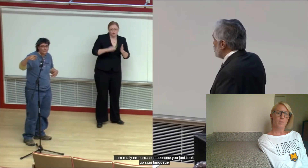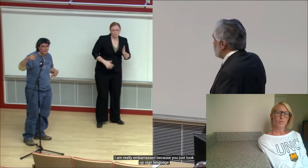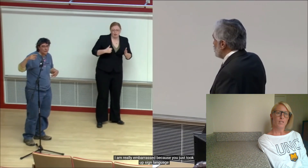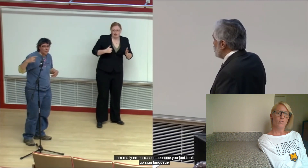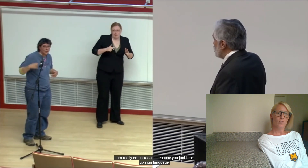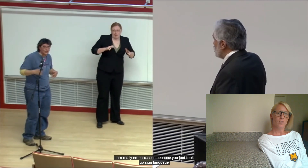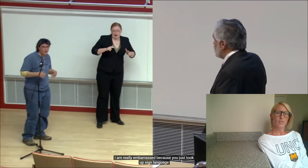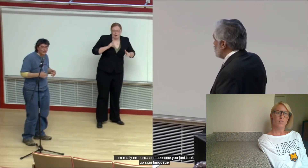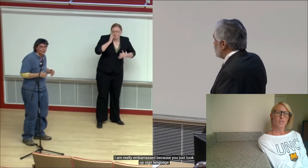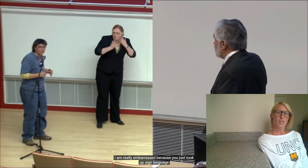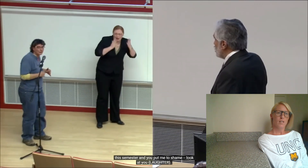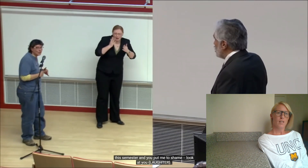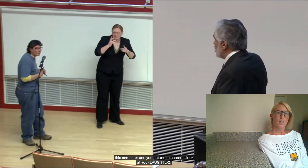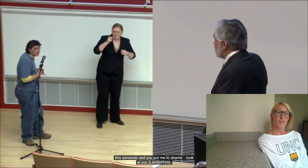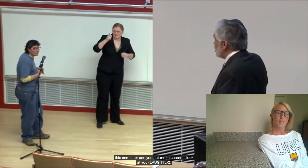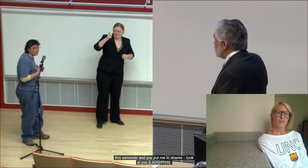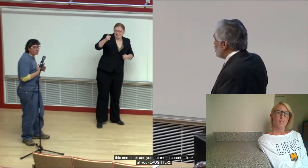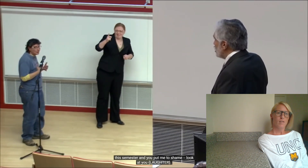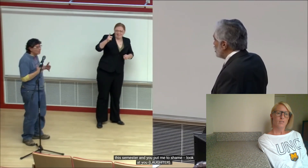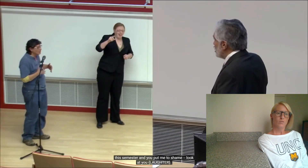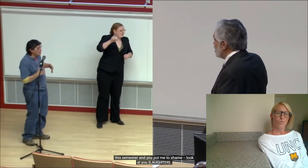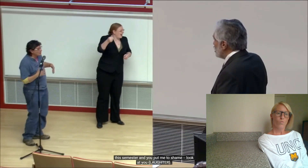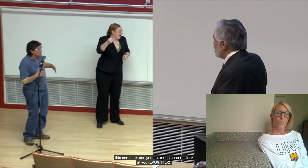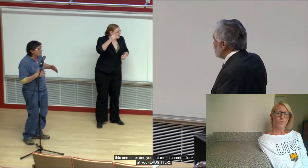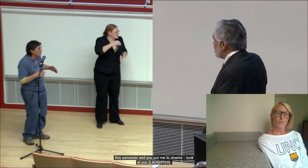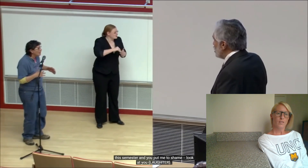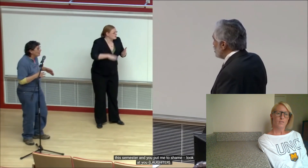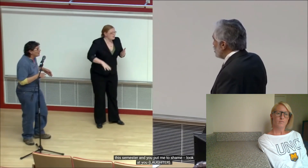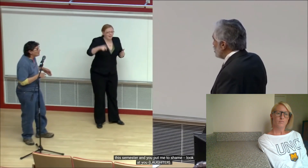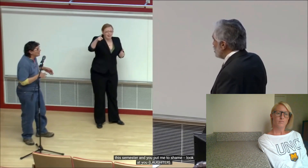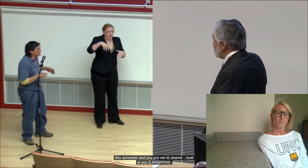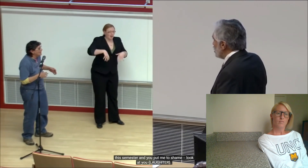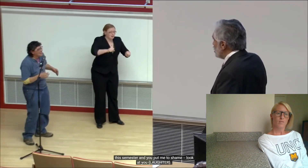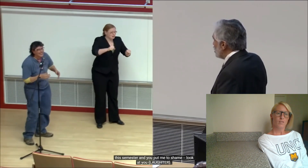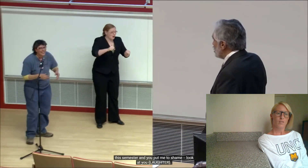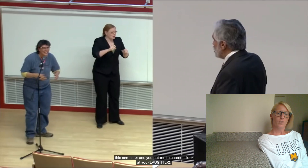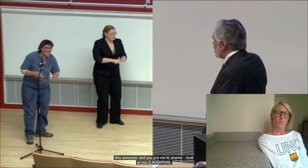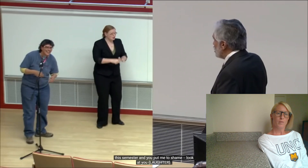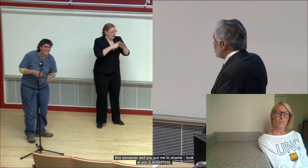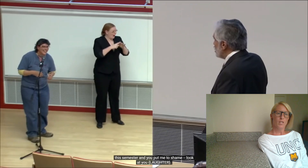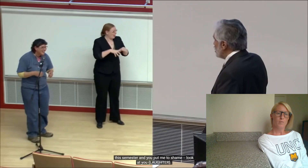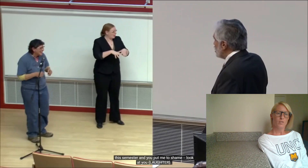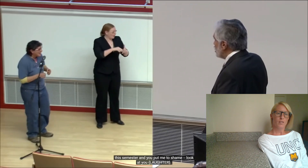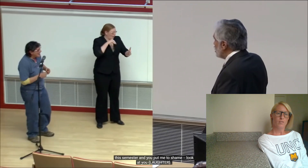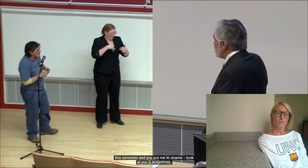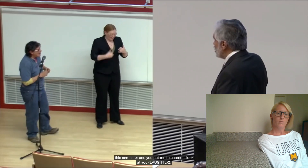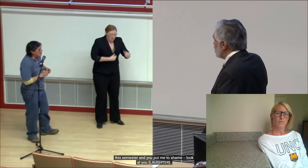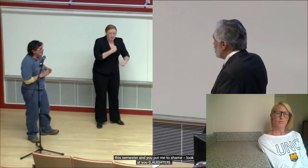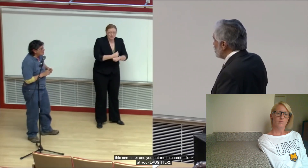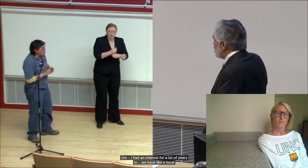because you just took up sign language this semester and you put me to wicked shame.